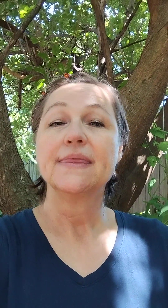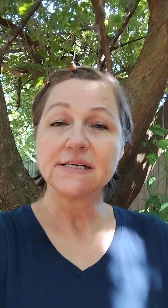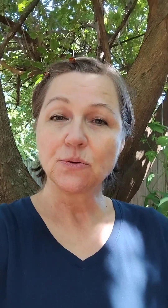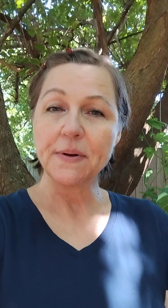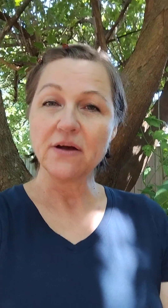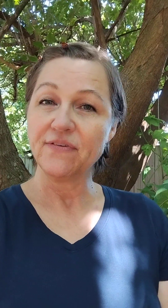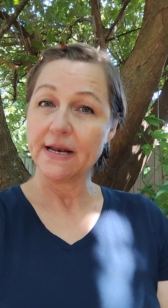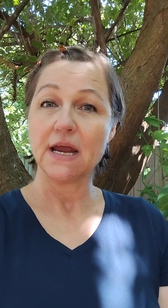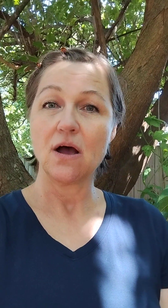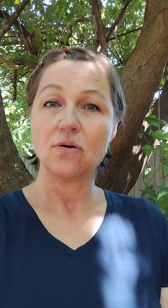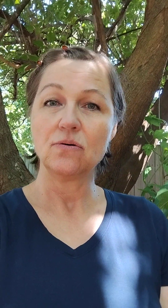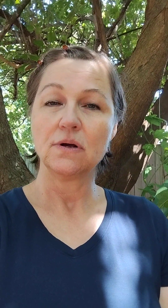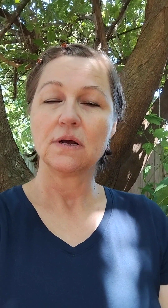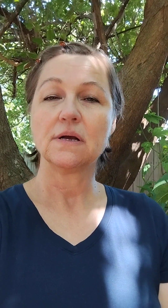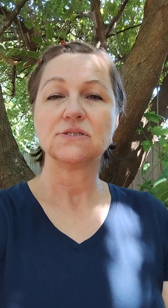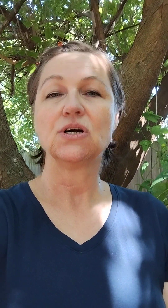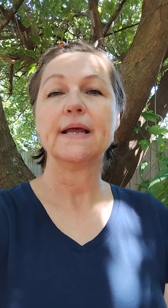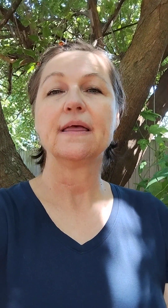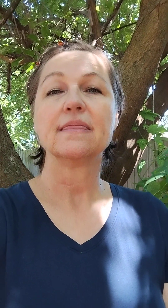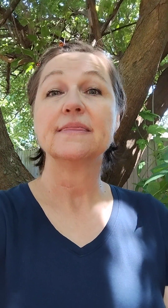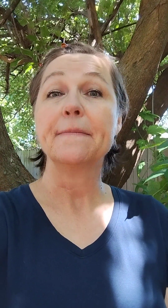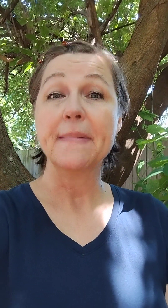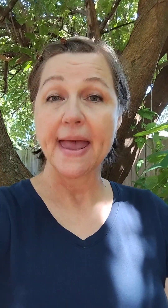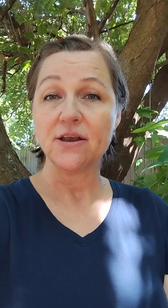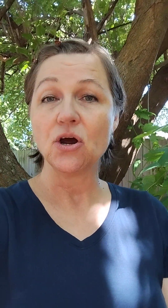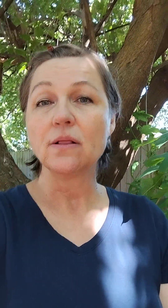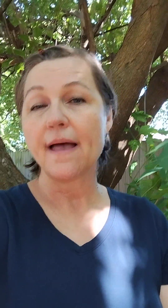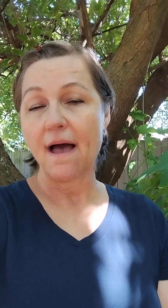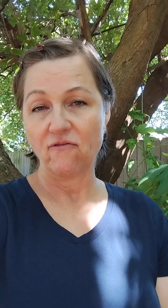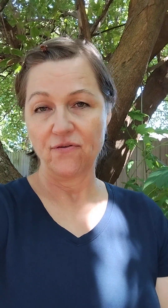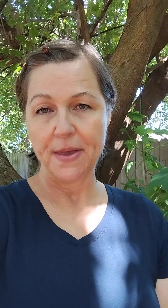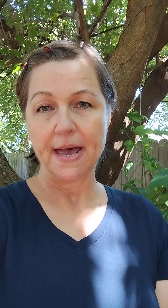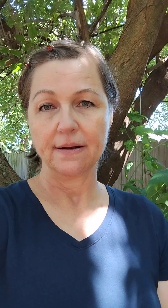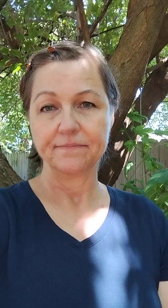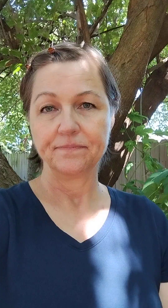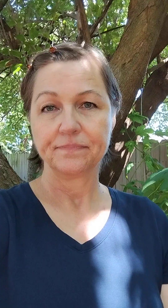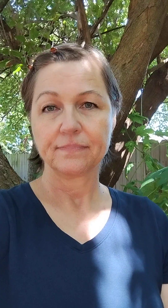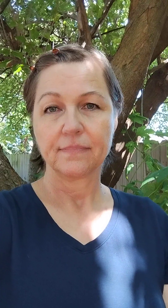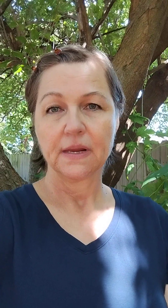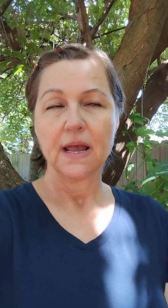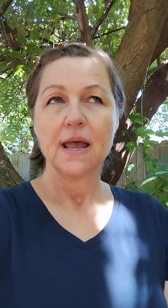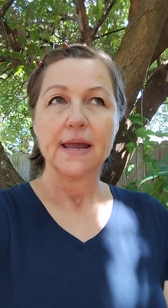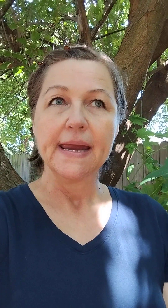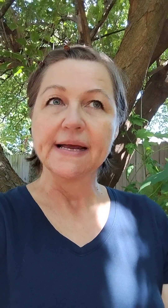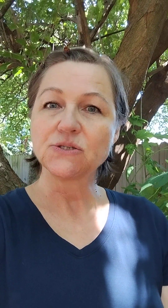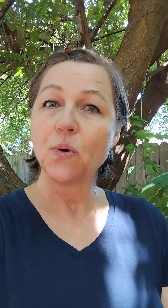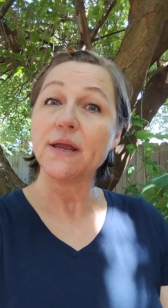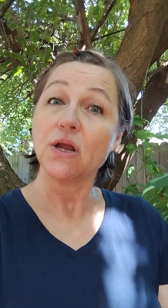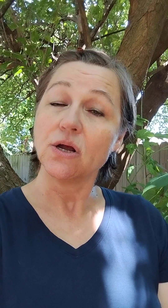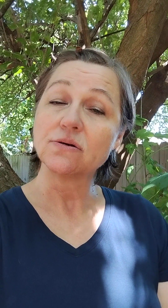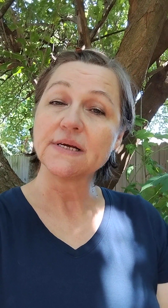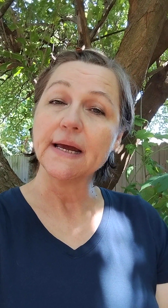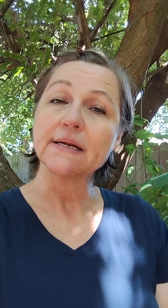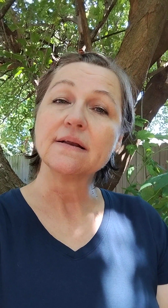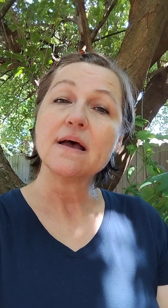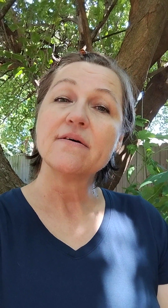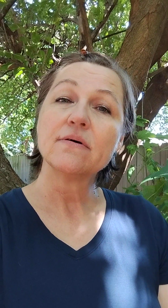This will be a video concerning the manual alphabet. It's what you use